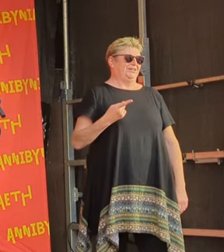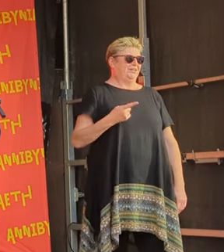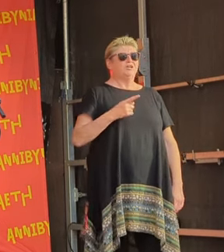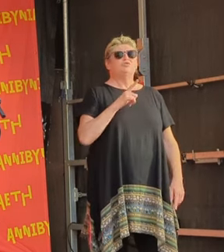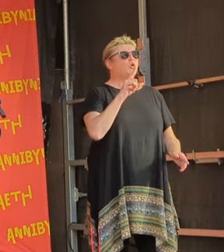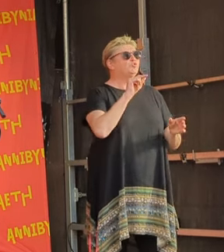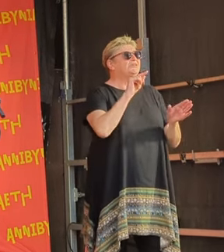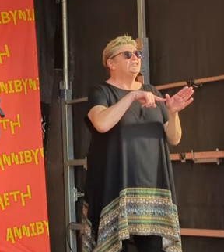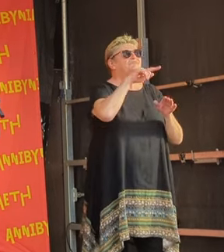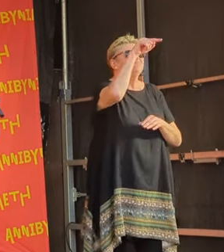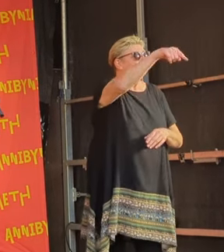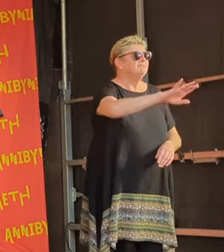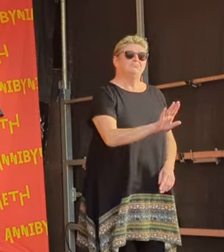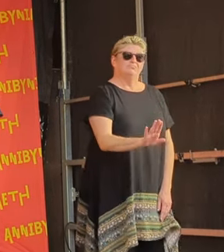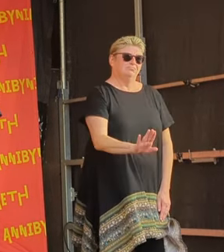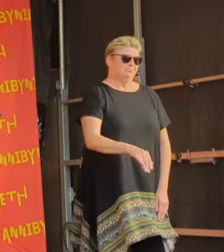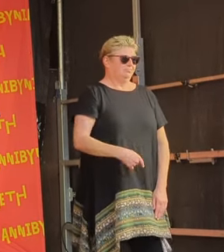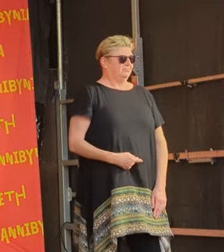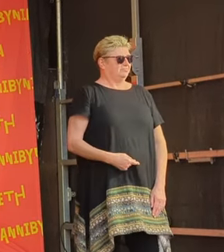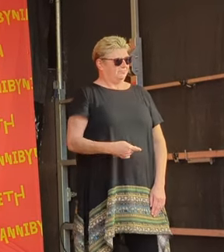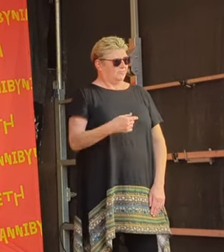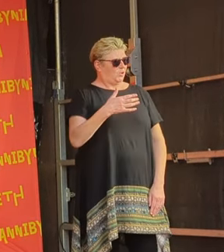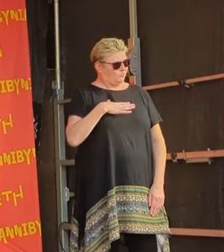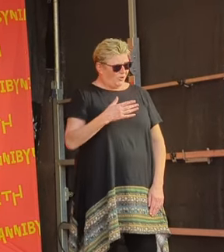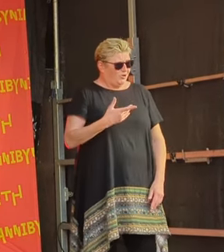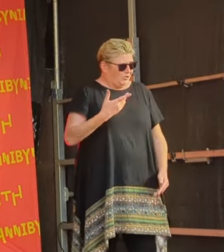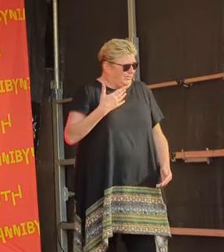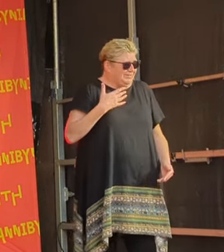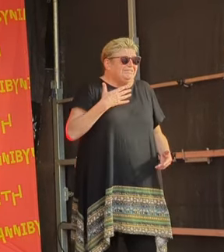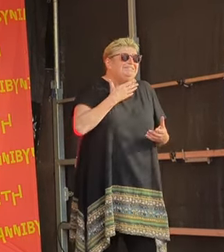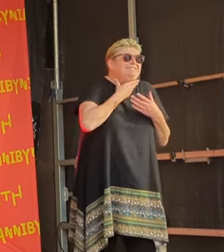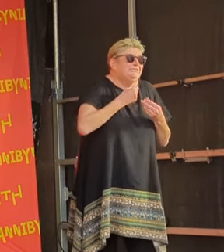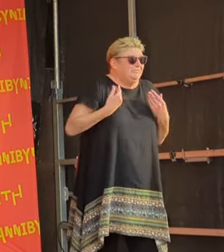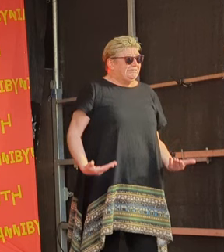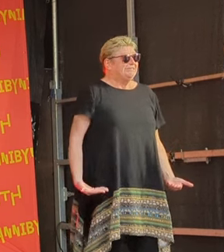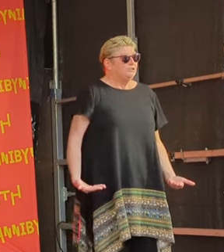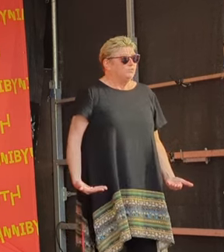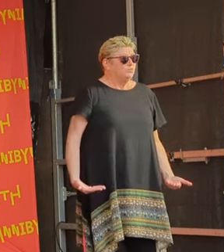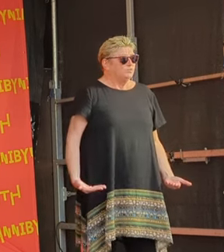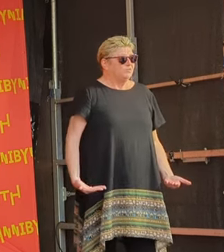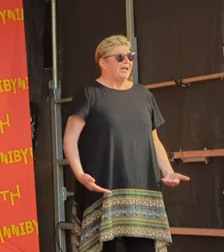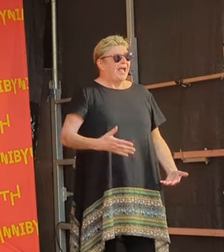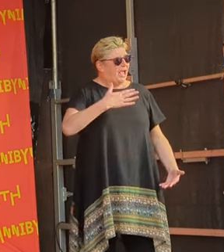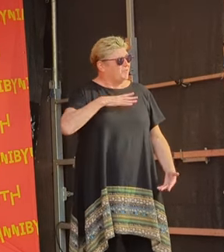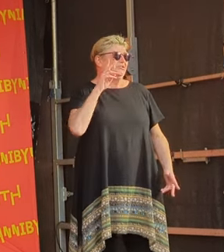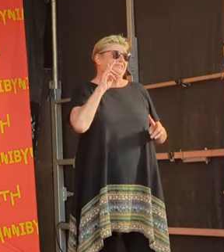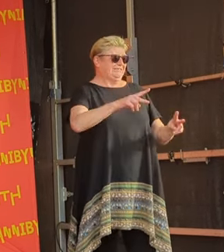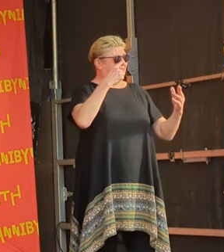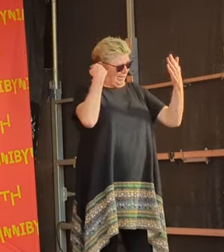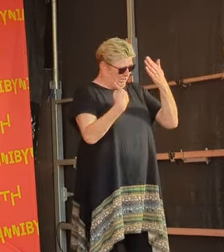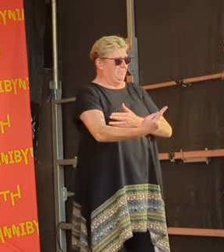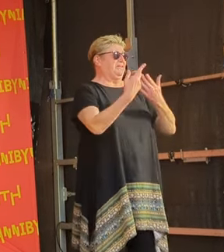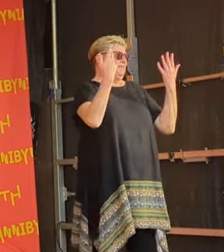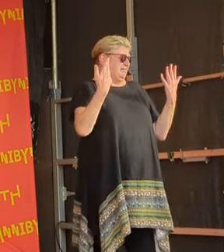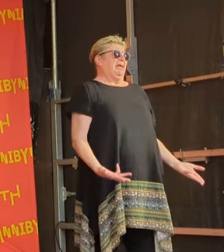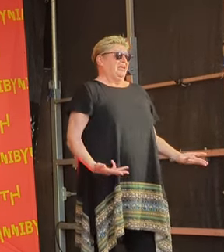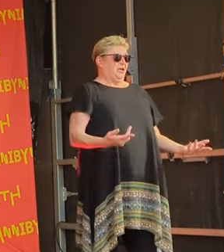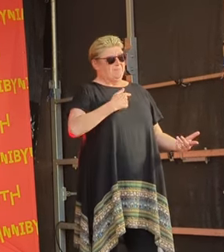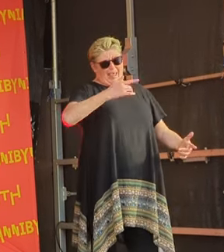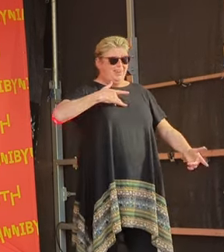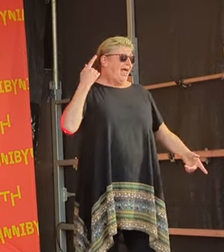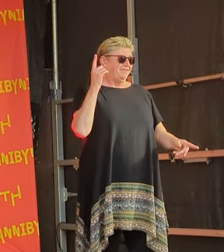in 20 years' time. We want it, we desperately need it now. I want to see an independent Wales in